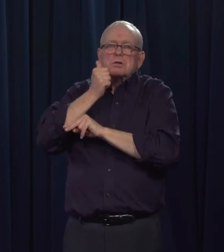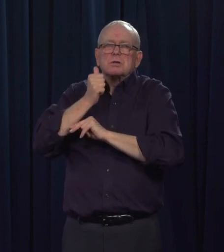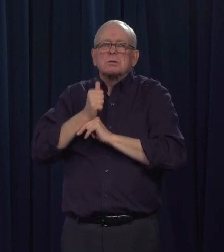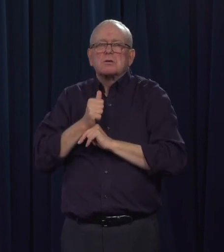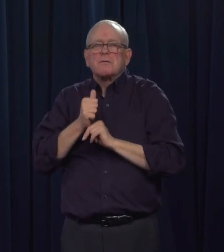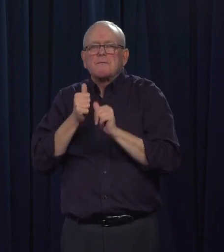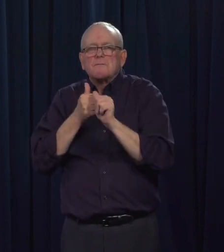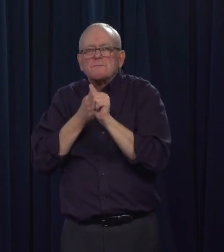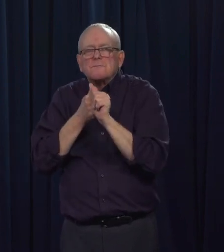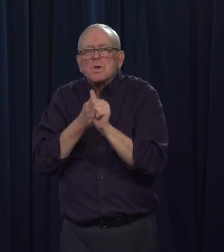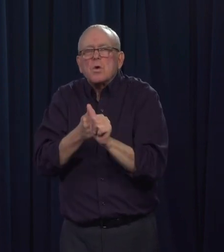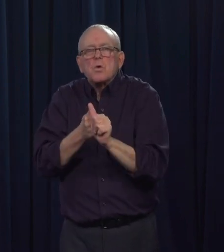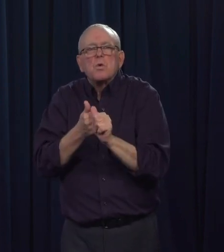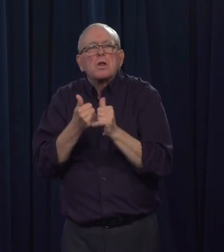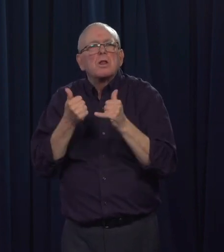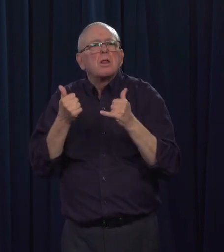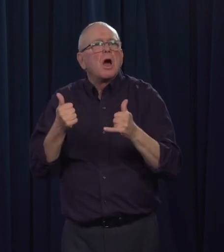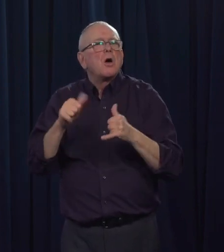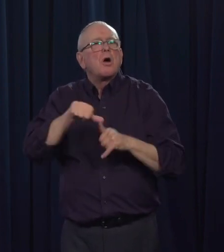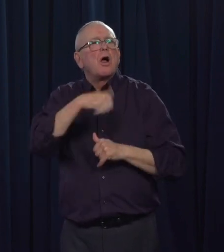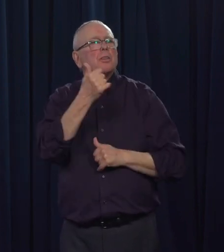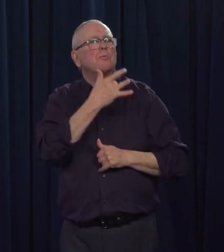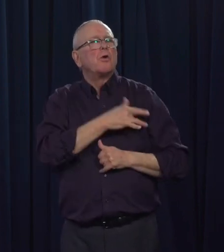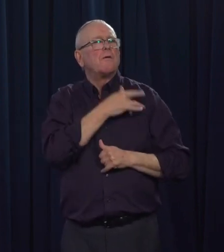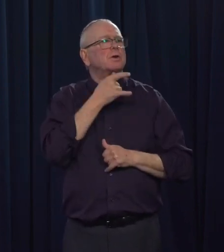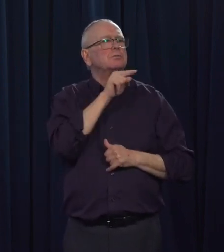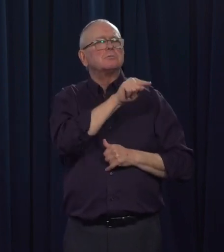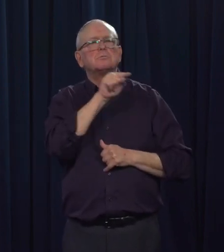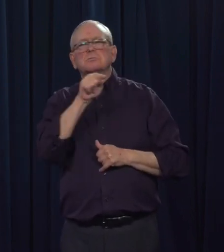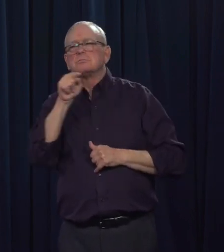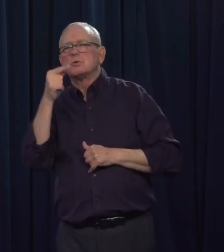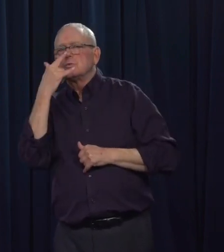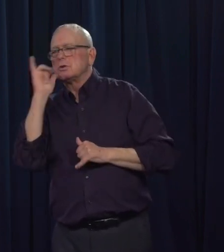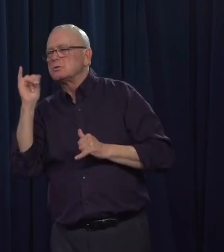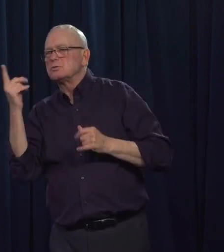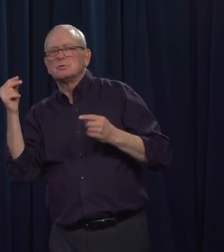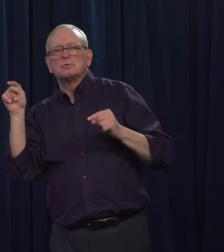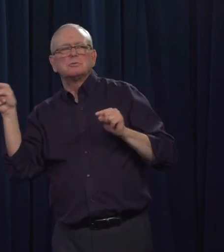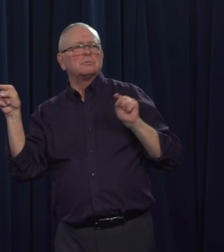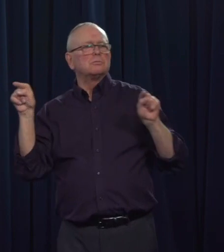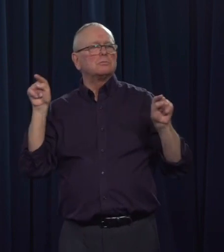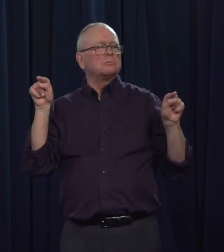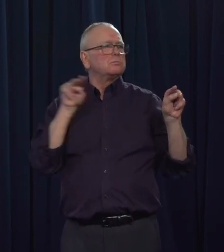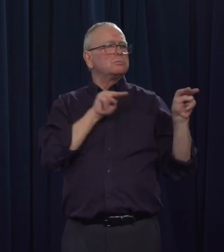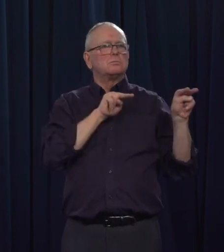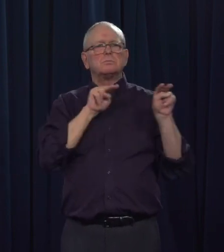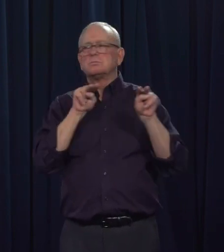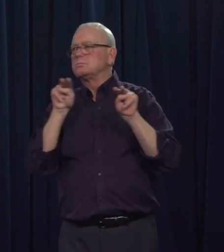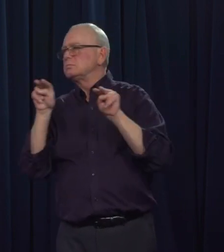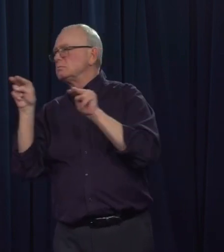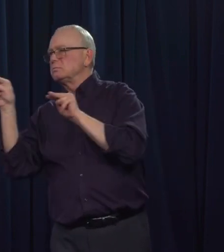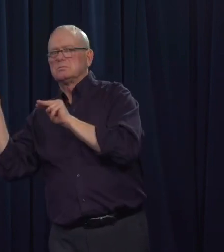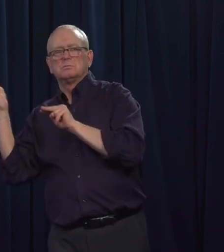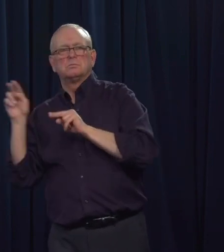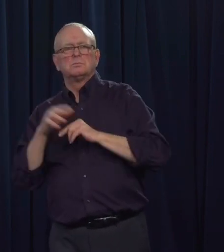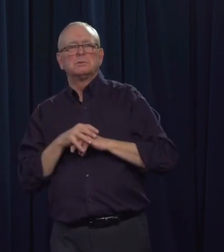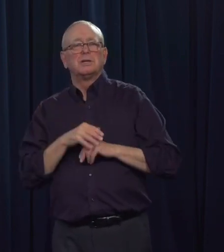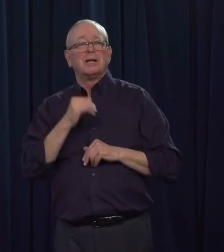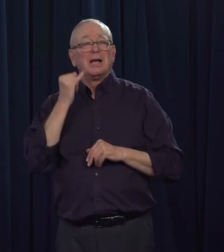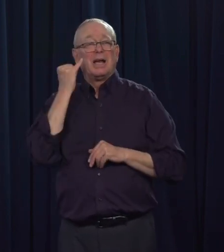and with these different activities going on in these locations. And if we feel that more measures need to be taken, we will put those in